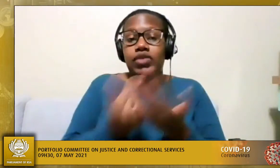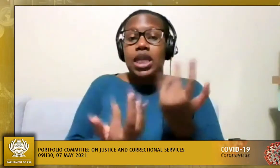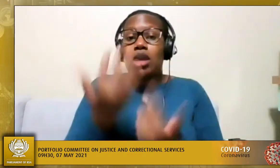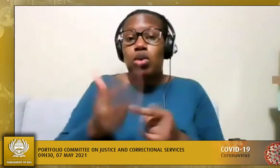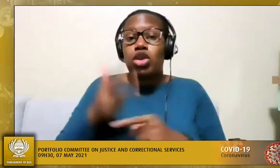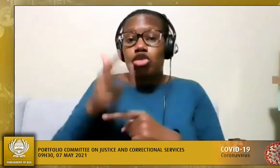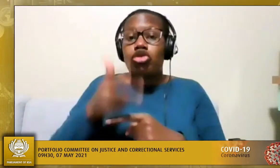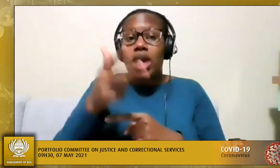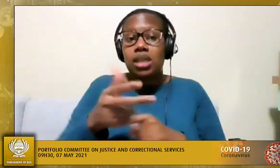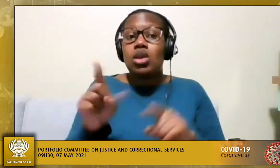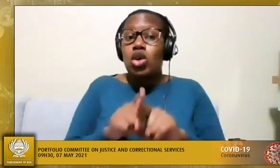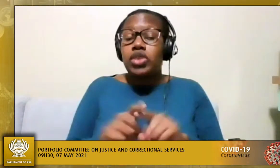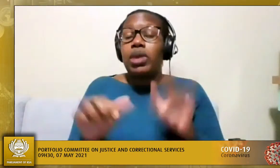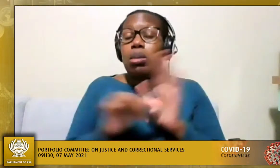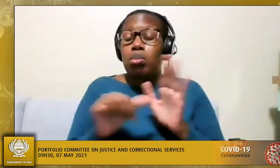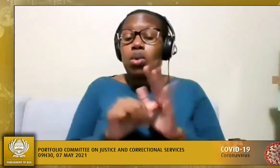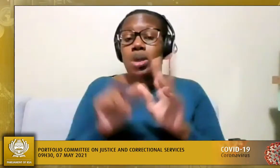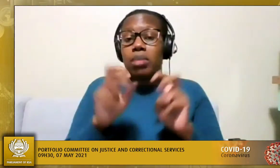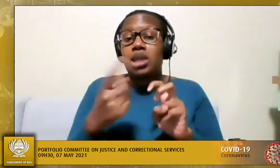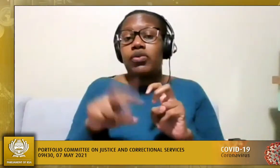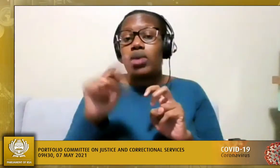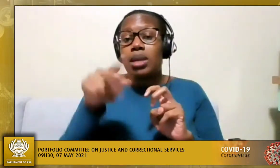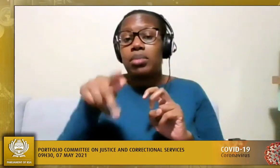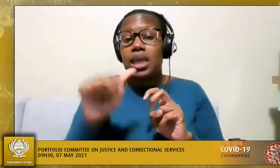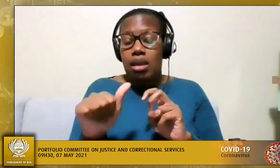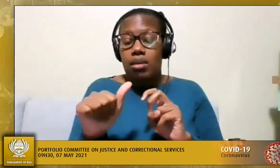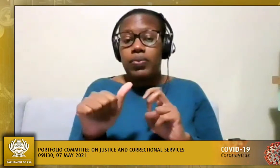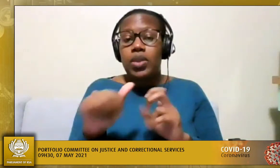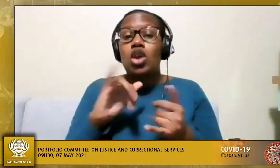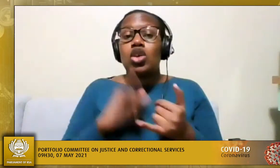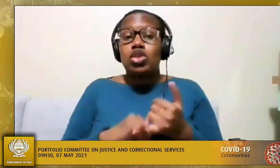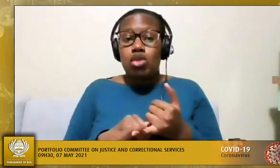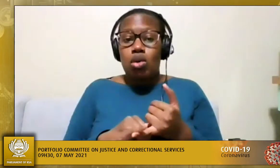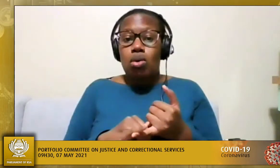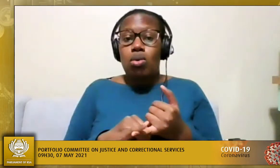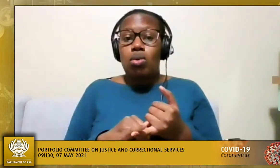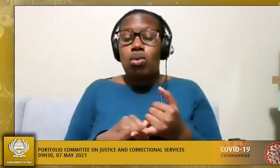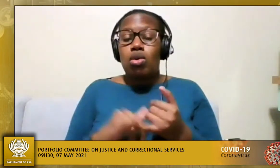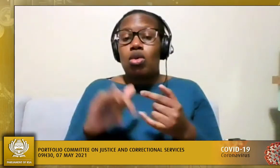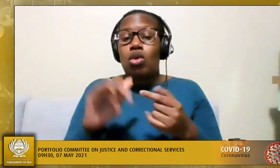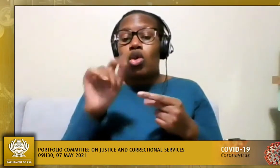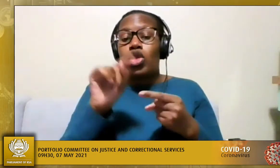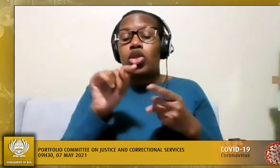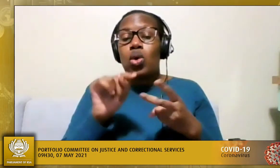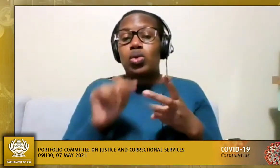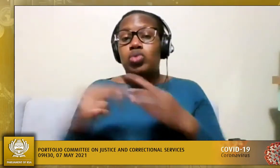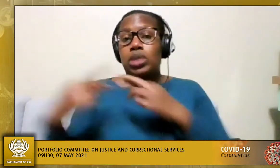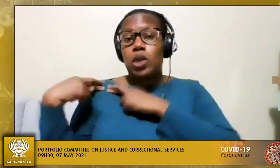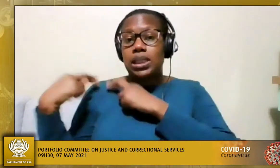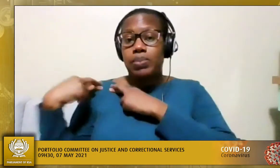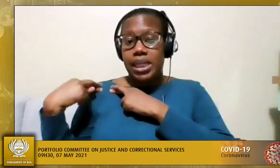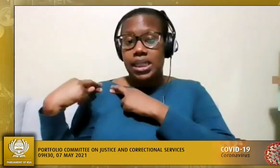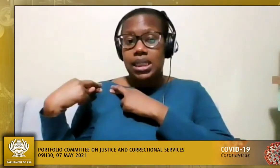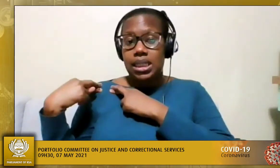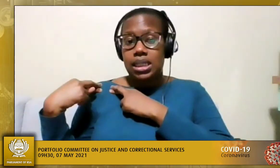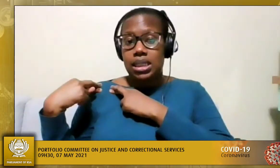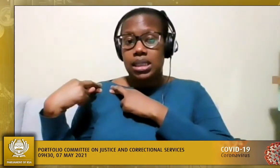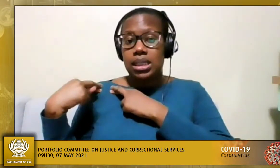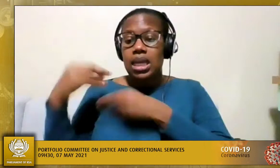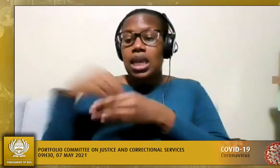matter for the mpa and so we have placed those responsibilities in our organized